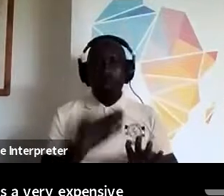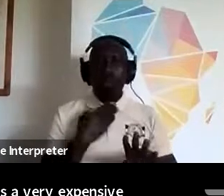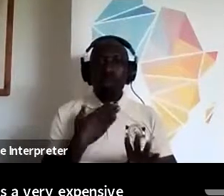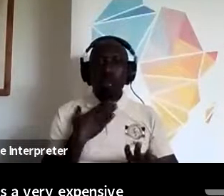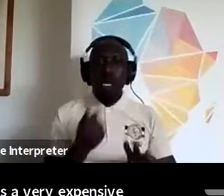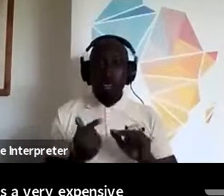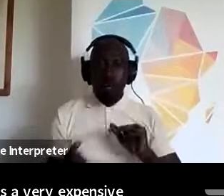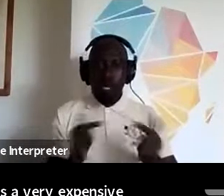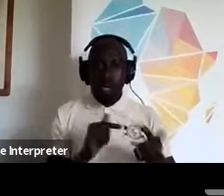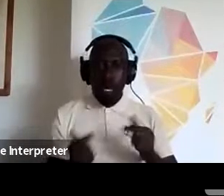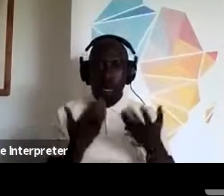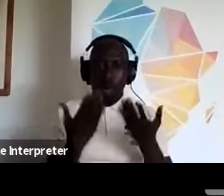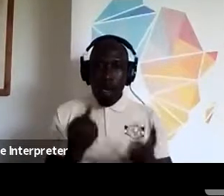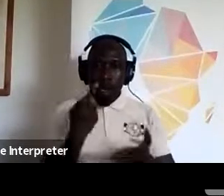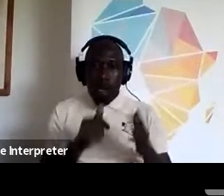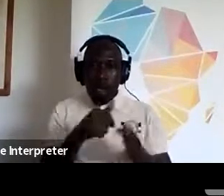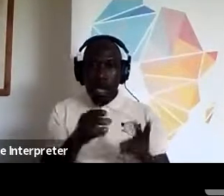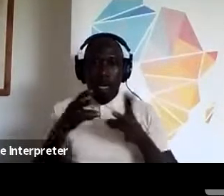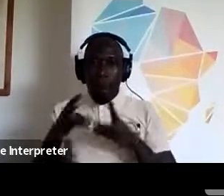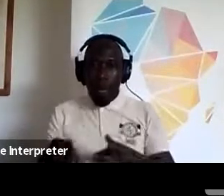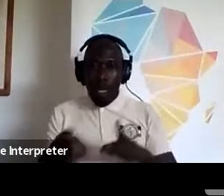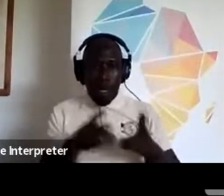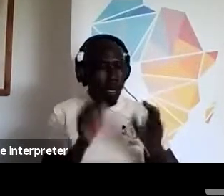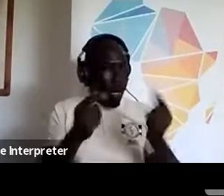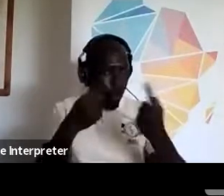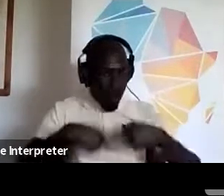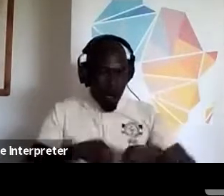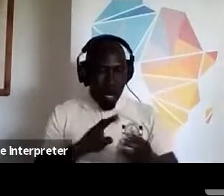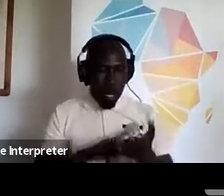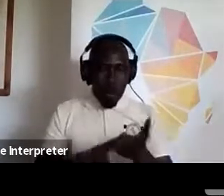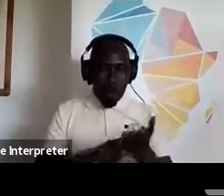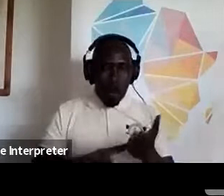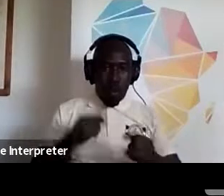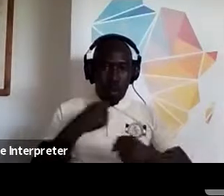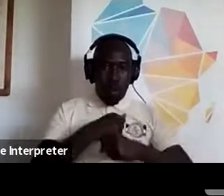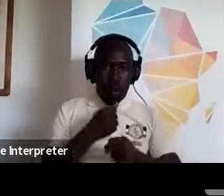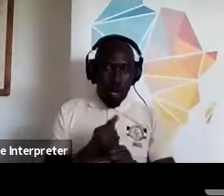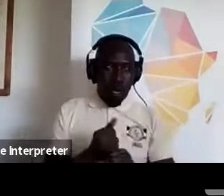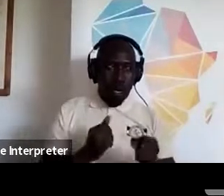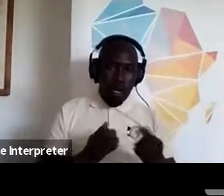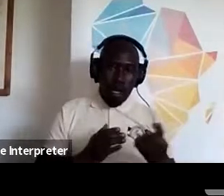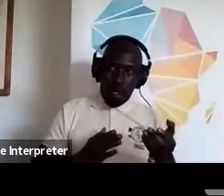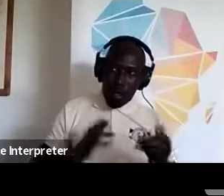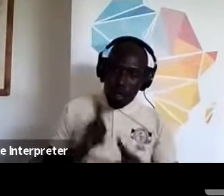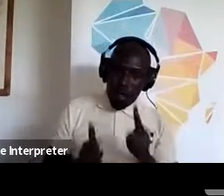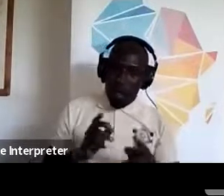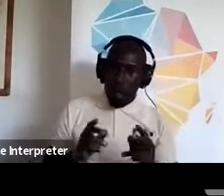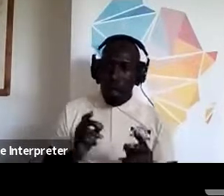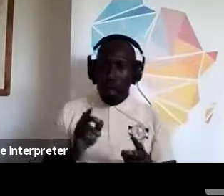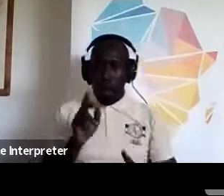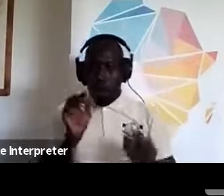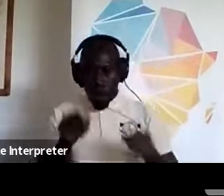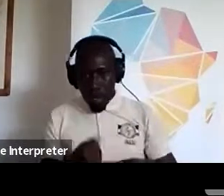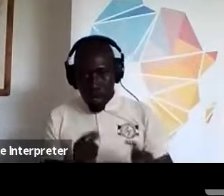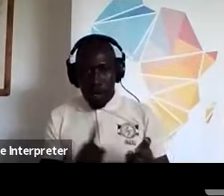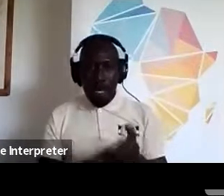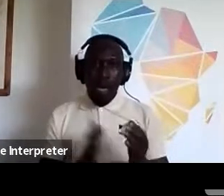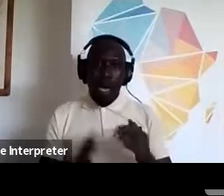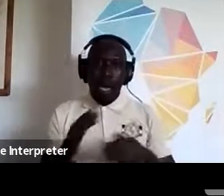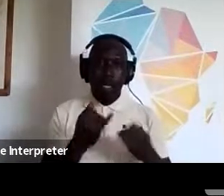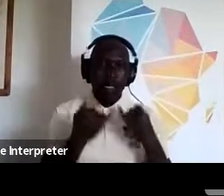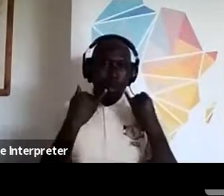discuss what other method can we use to ensure that people can be able to get access to